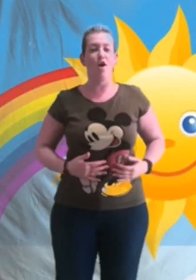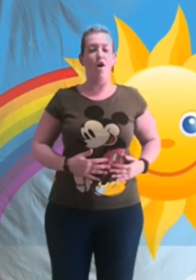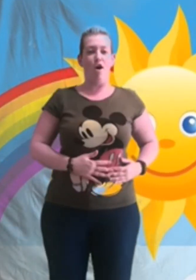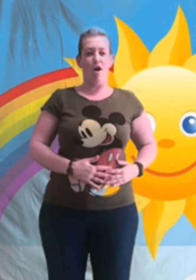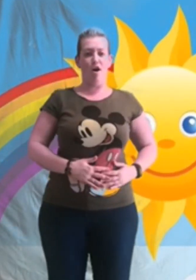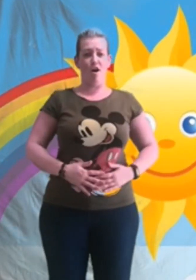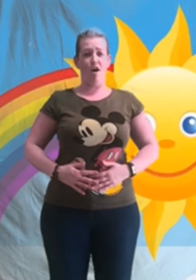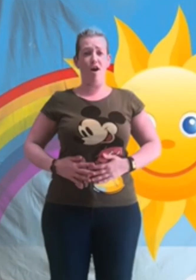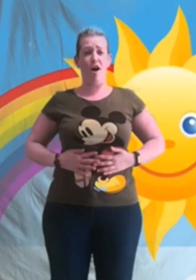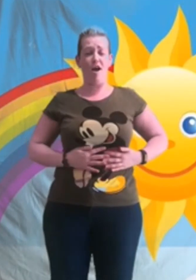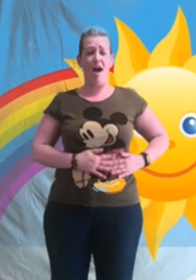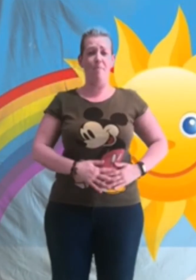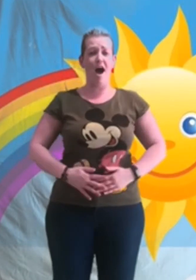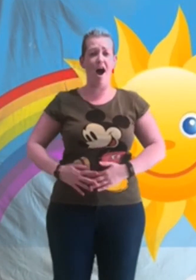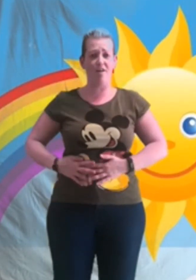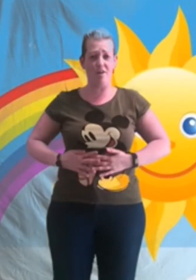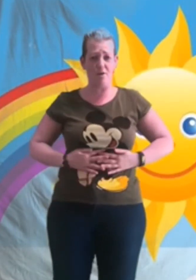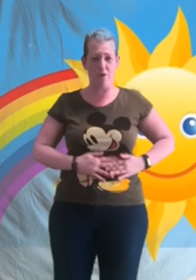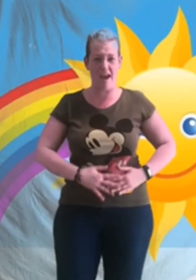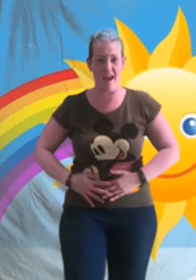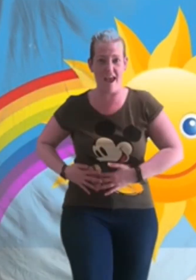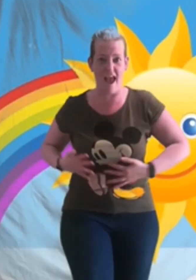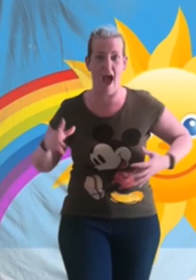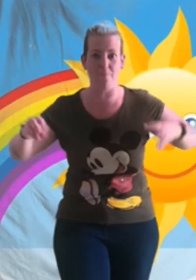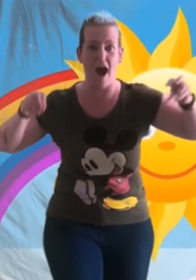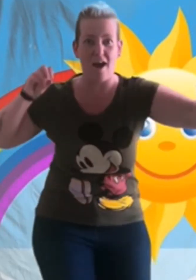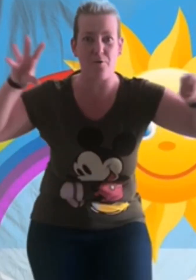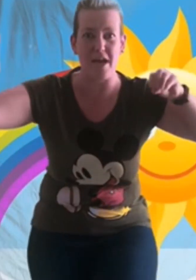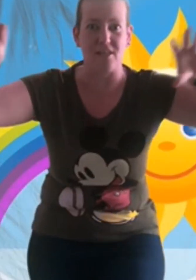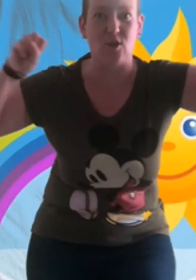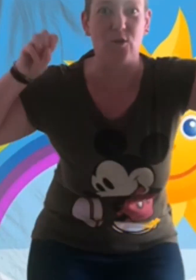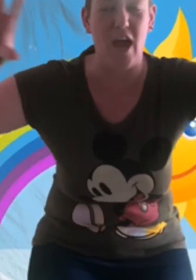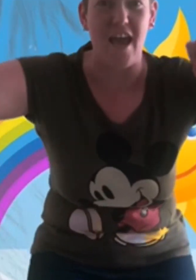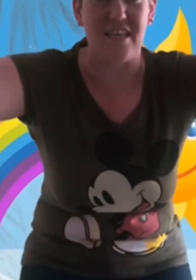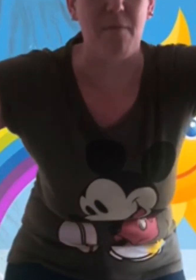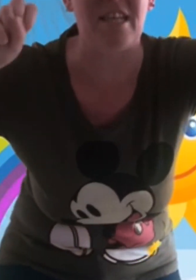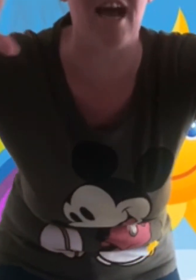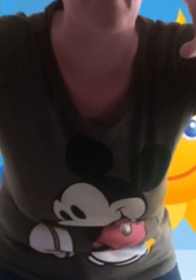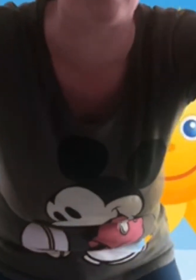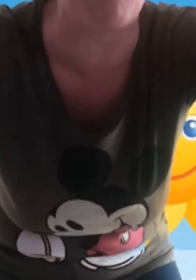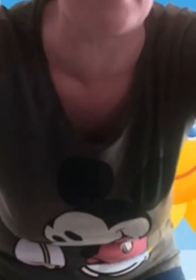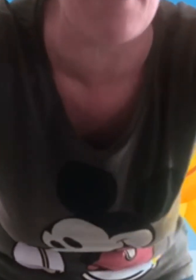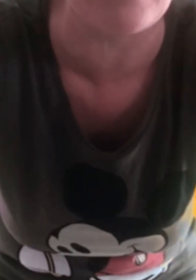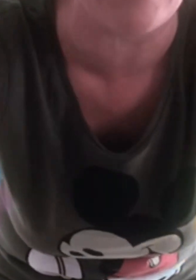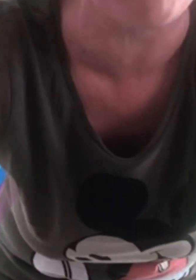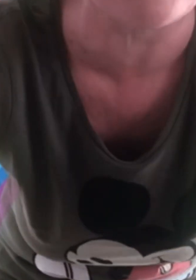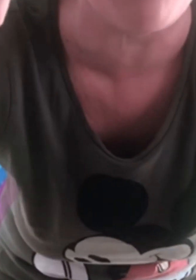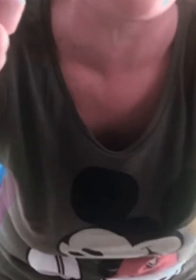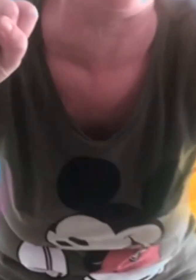today? I am hungry. I'm hungry today. Yummy, yummy, yummy, yummy, yummy, yummy.